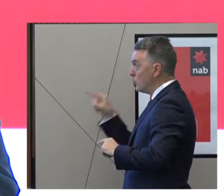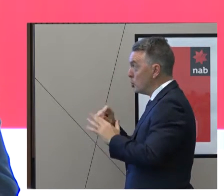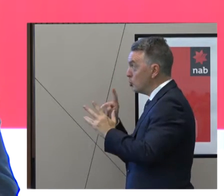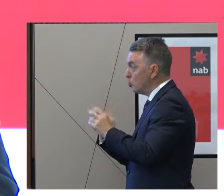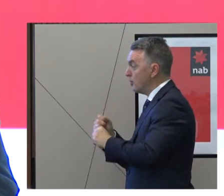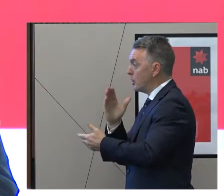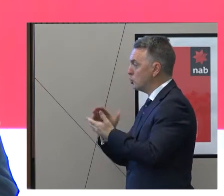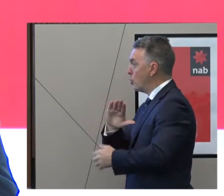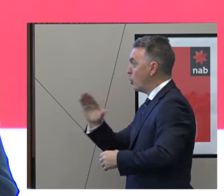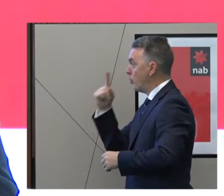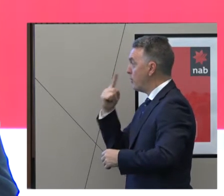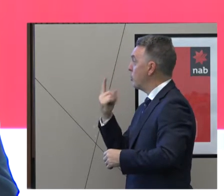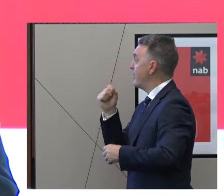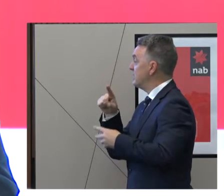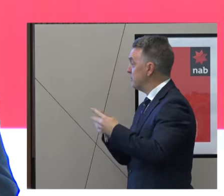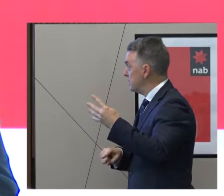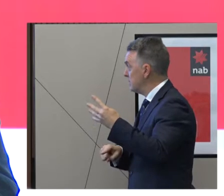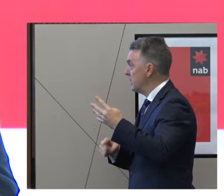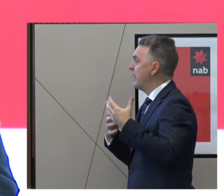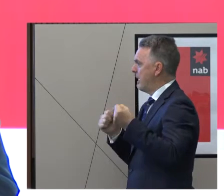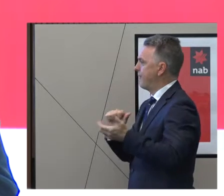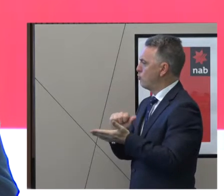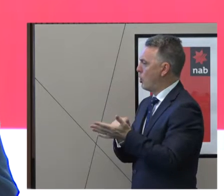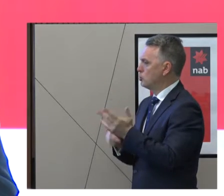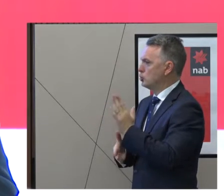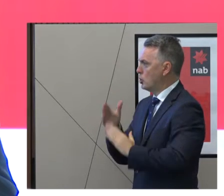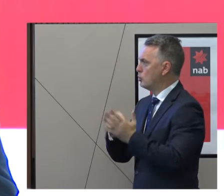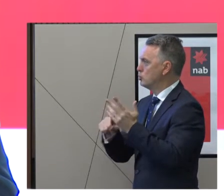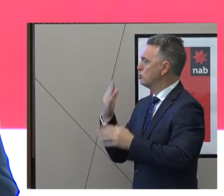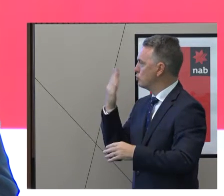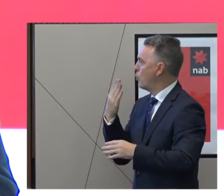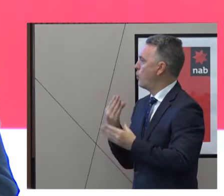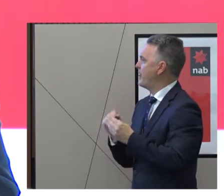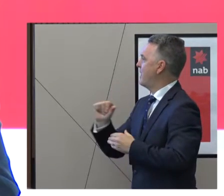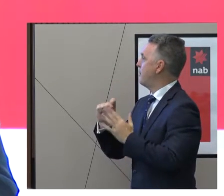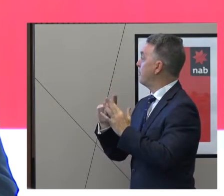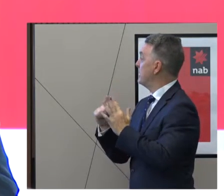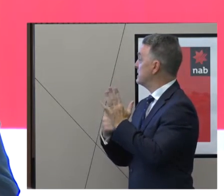young people with disabilities have a right to go to school with their peers?